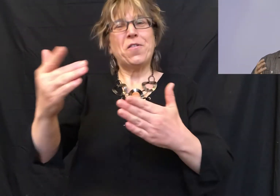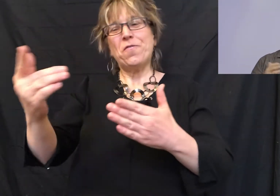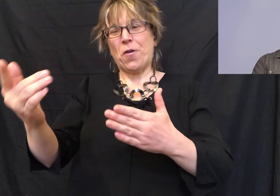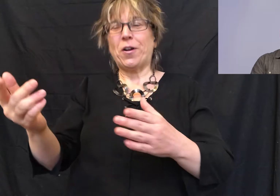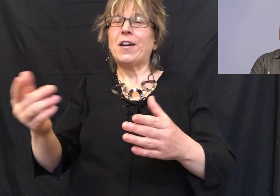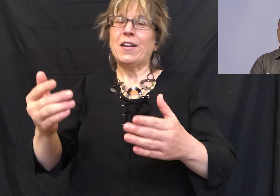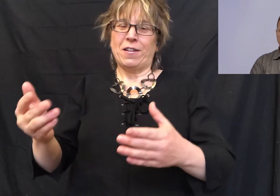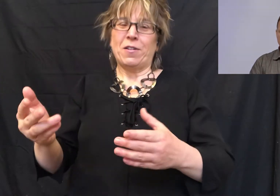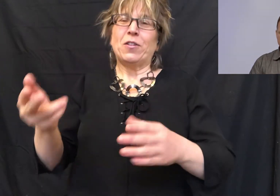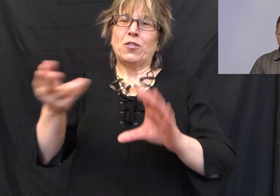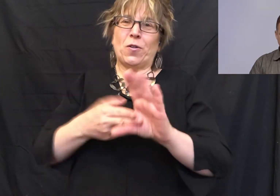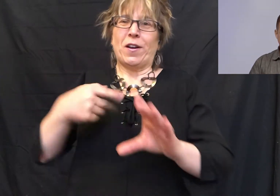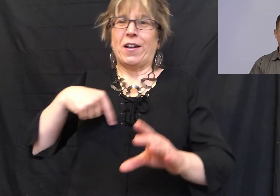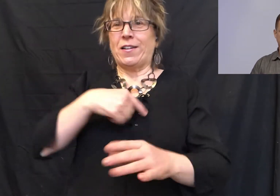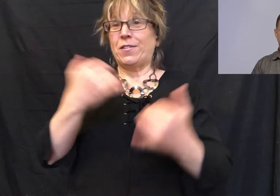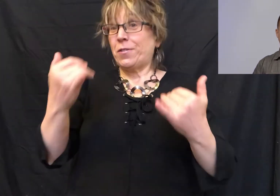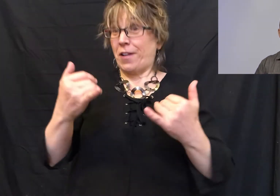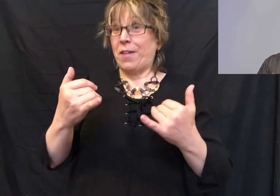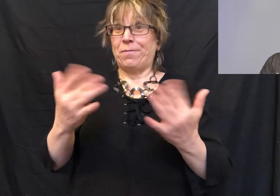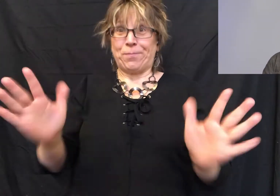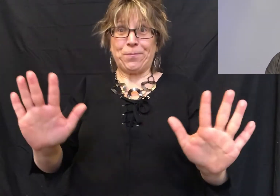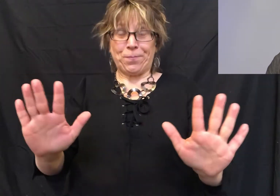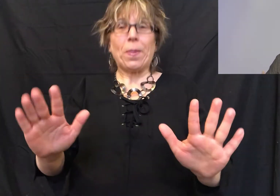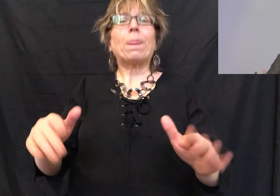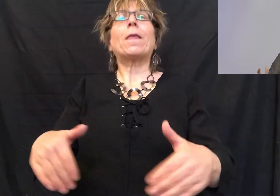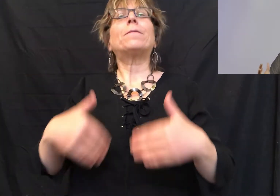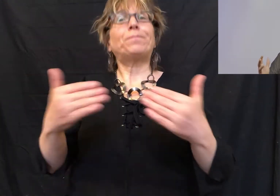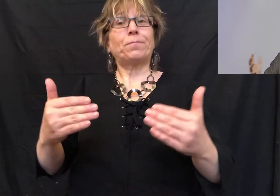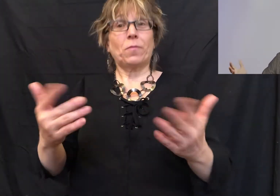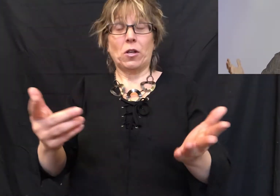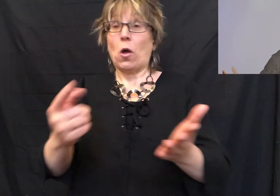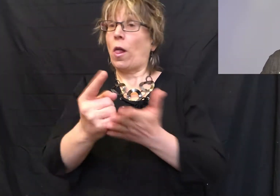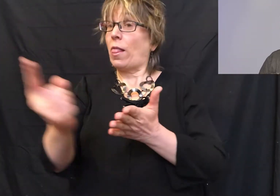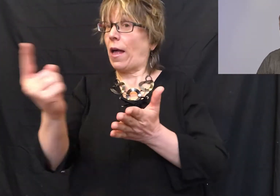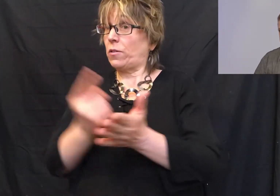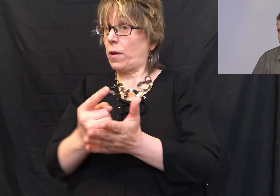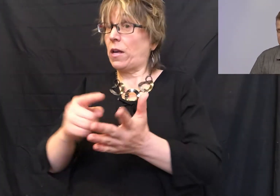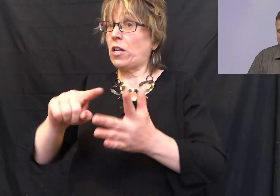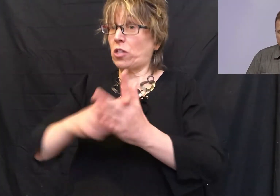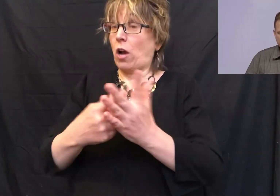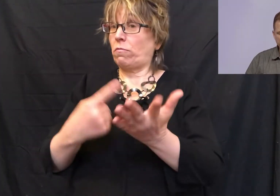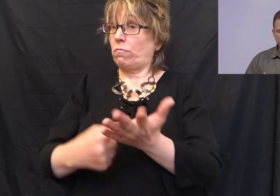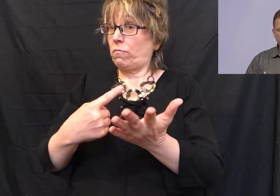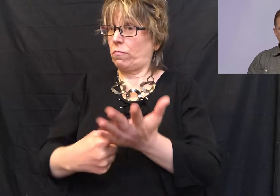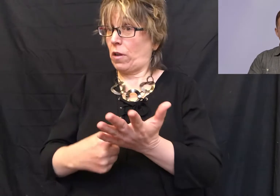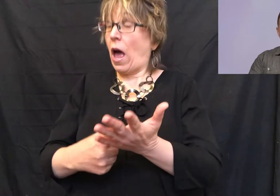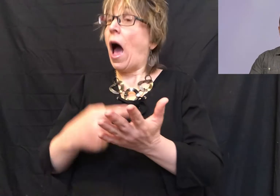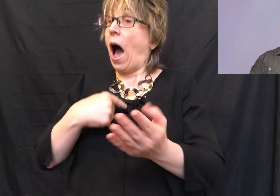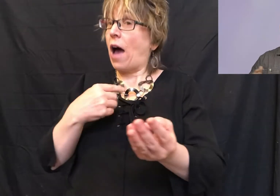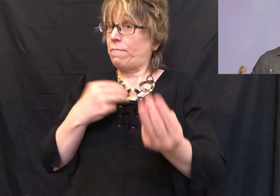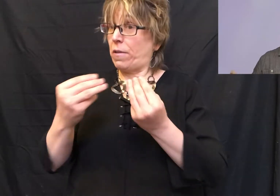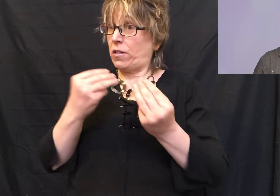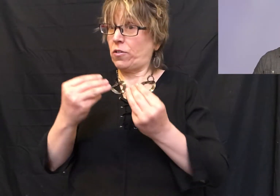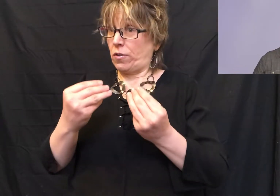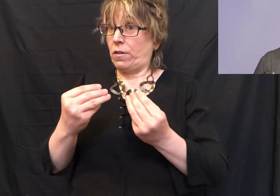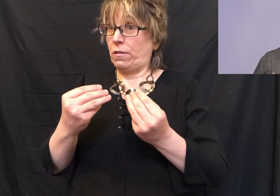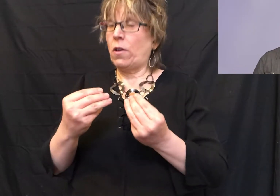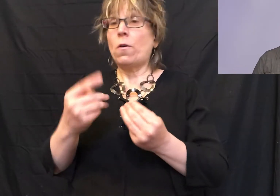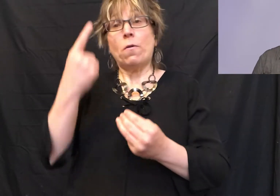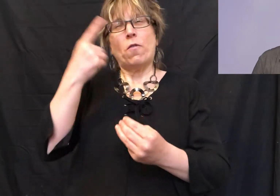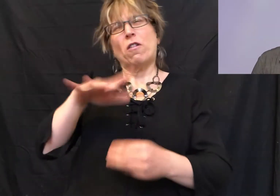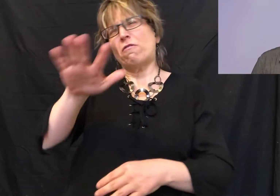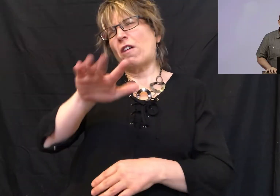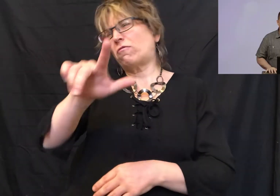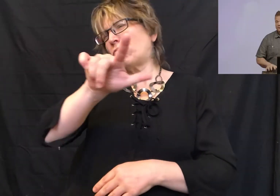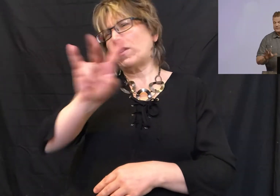you so much for being a part of this service today as well. So as I started off last week, saying that I've been in ministry now for about